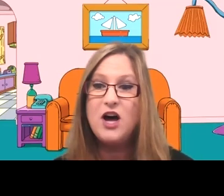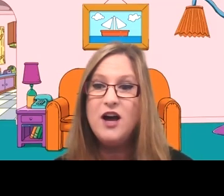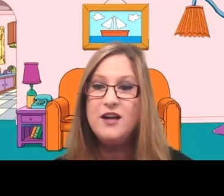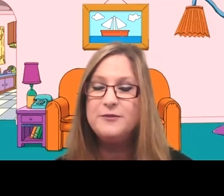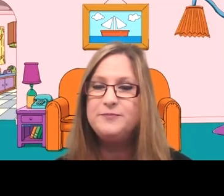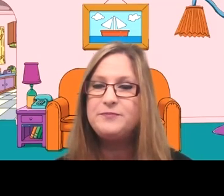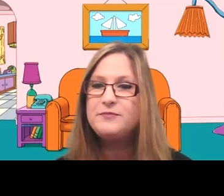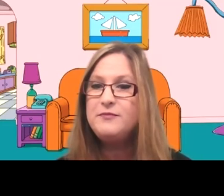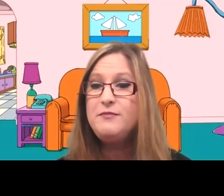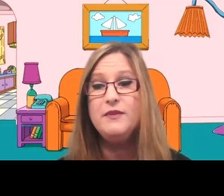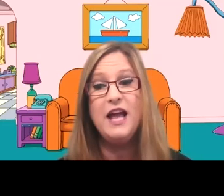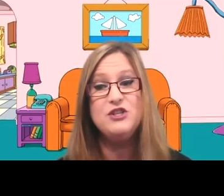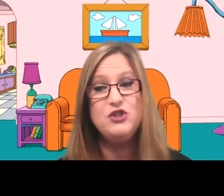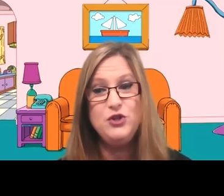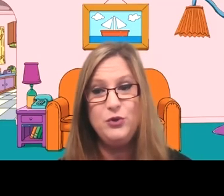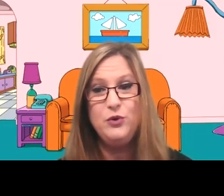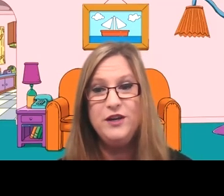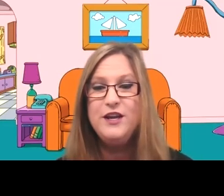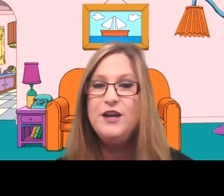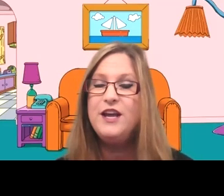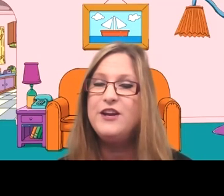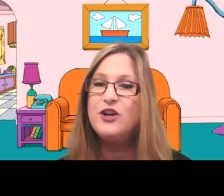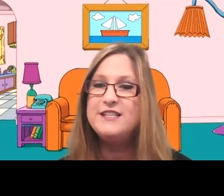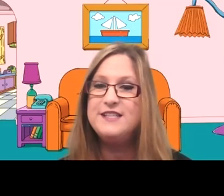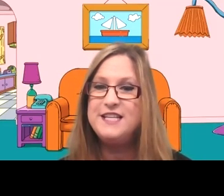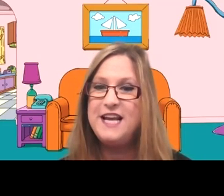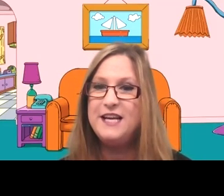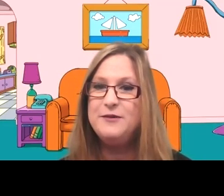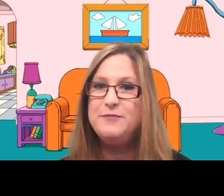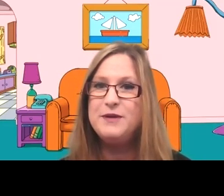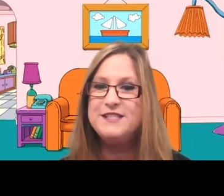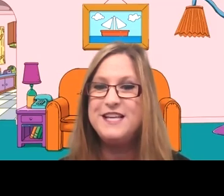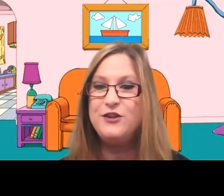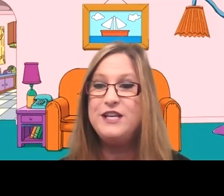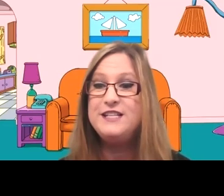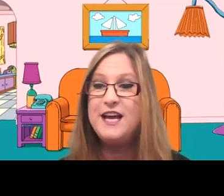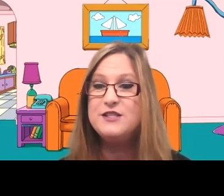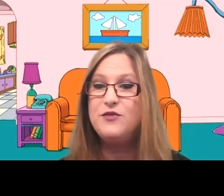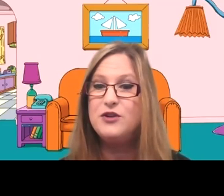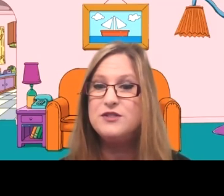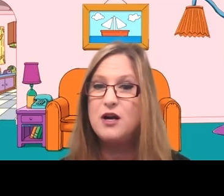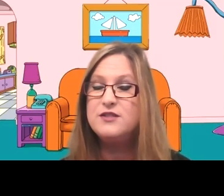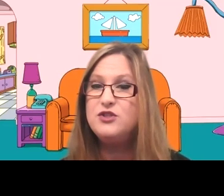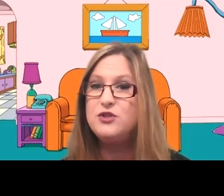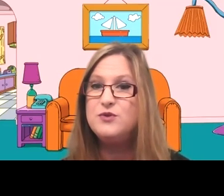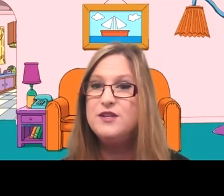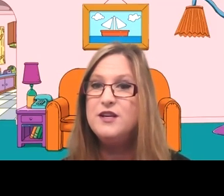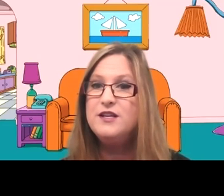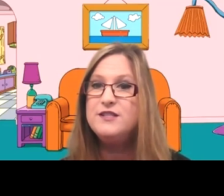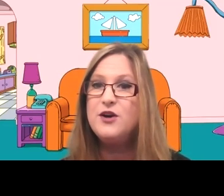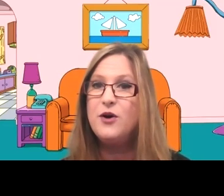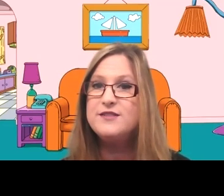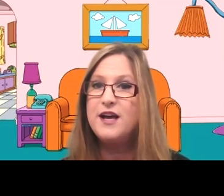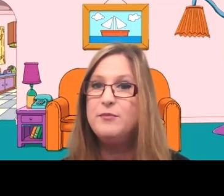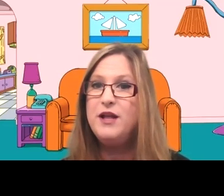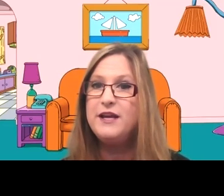word sock and shoe in our lesson today, because they'll need to ask for their socks and shoes